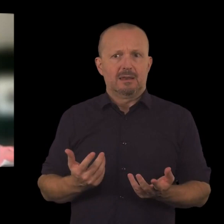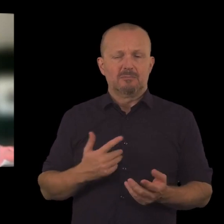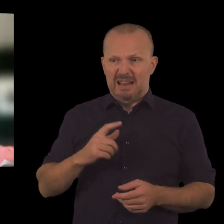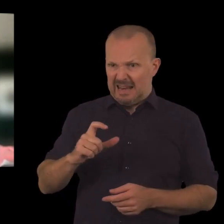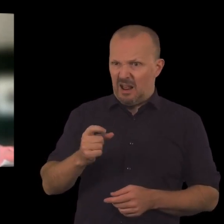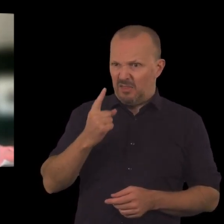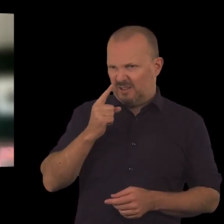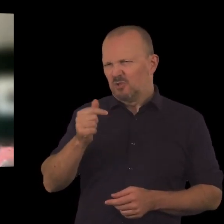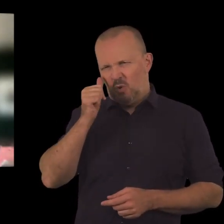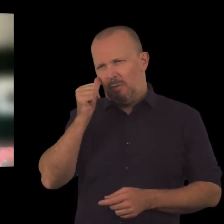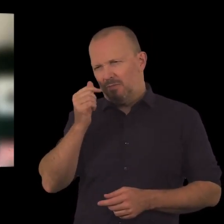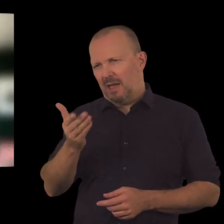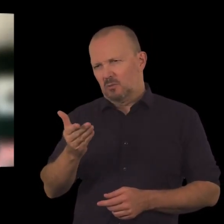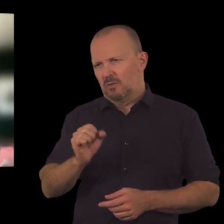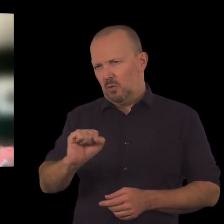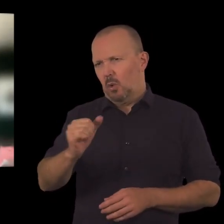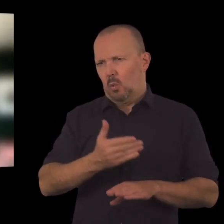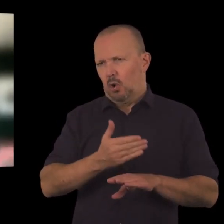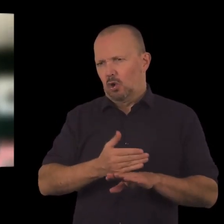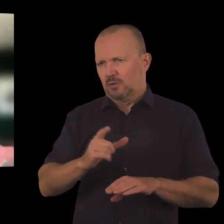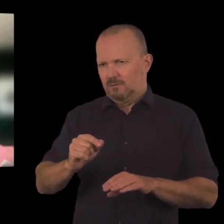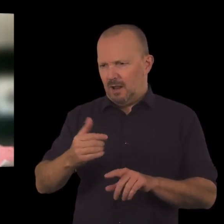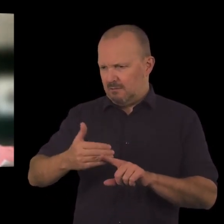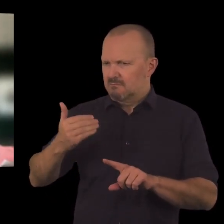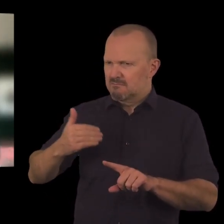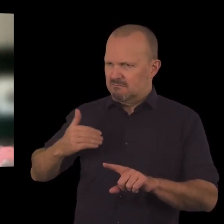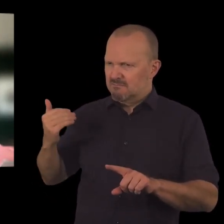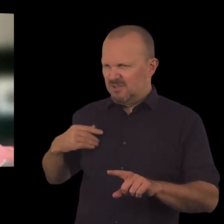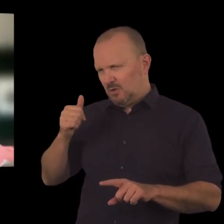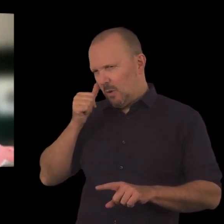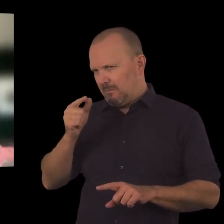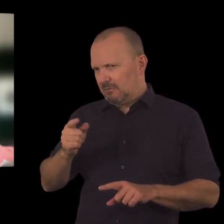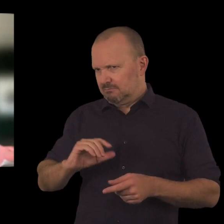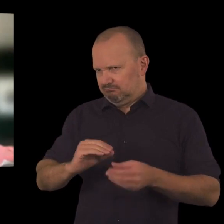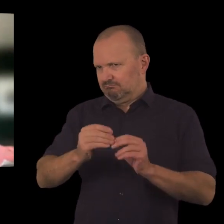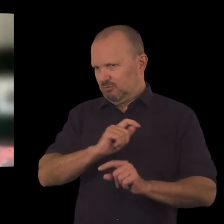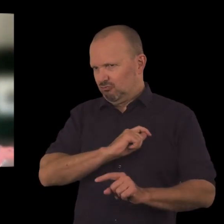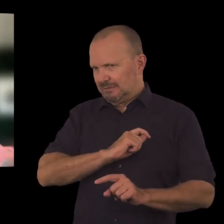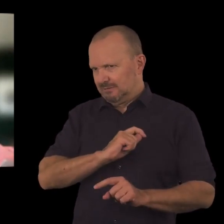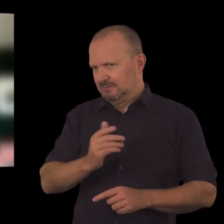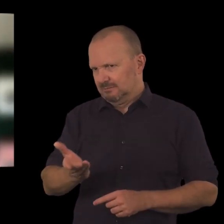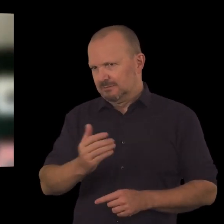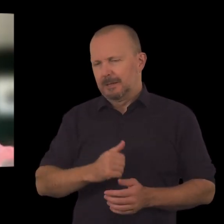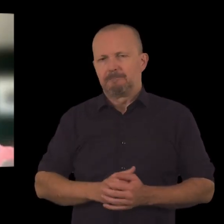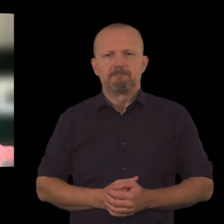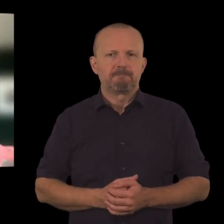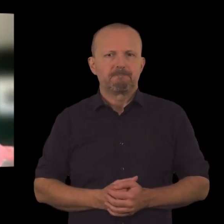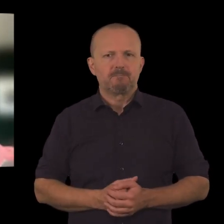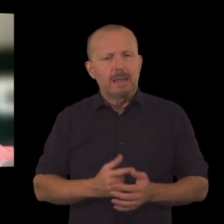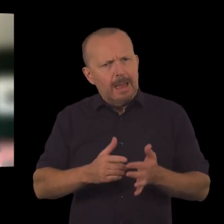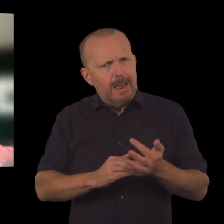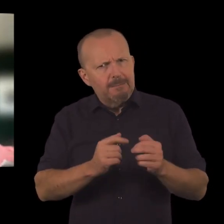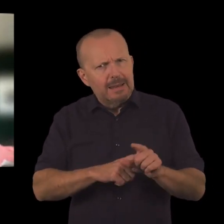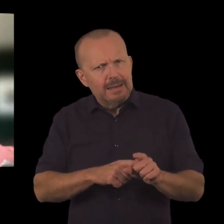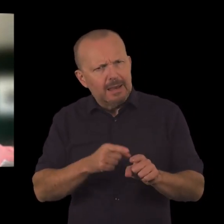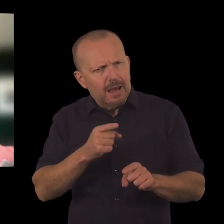sometimes that really helps with clarifying ideas, but more often than not, it just helps with setting up those